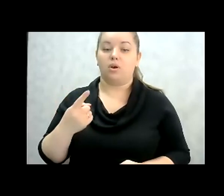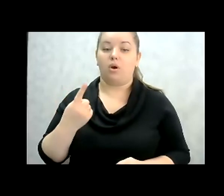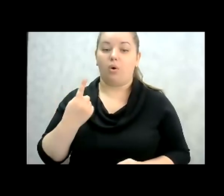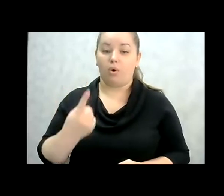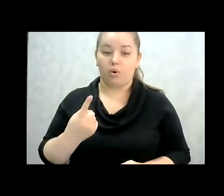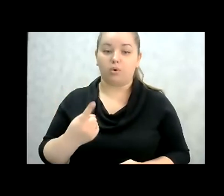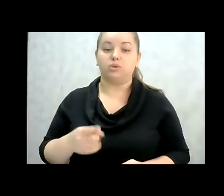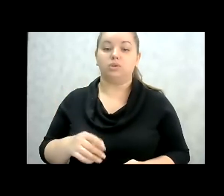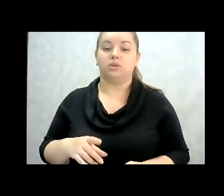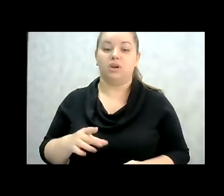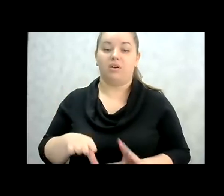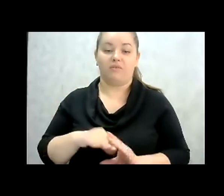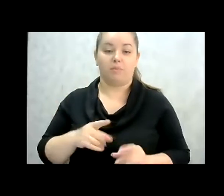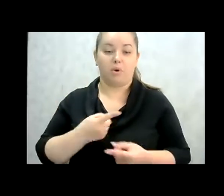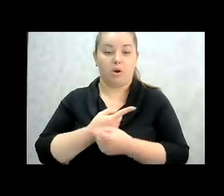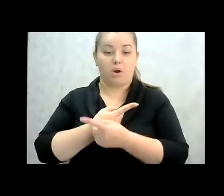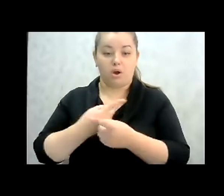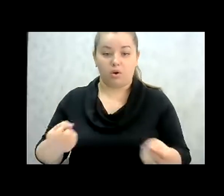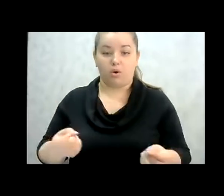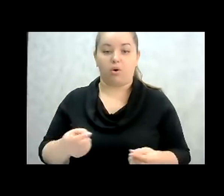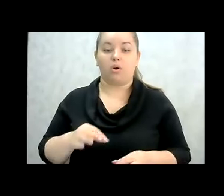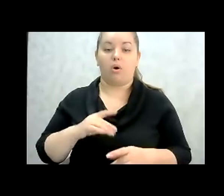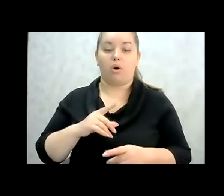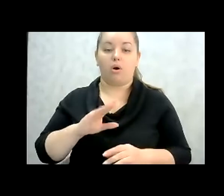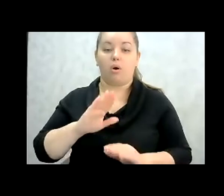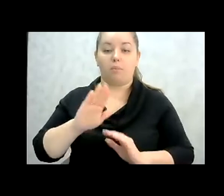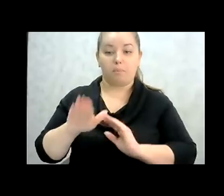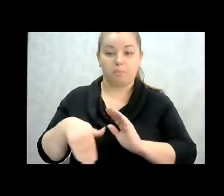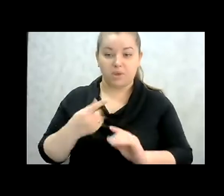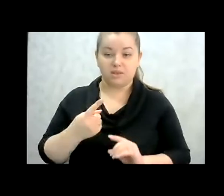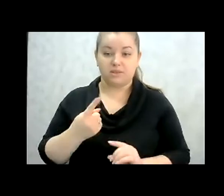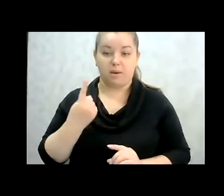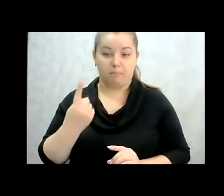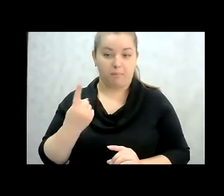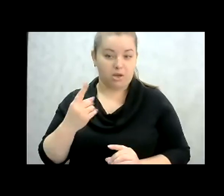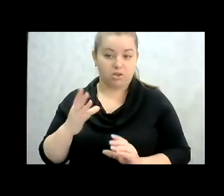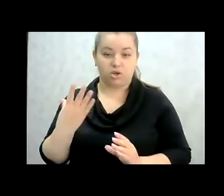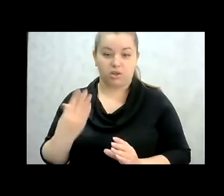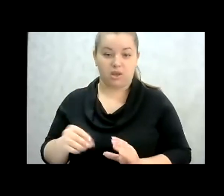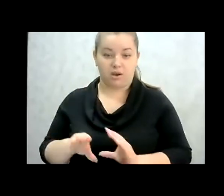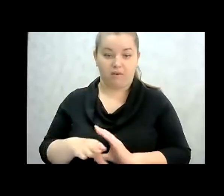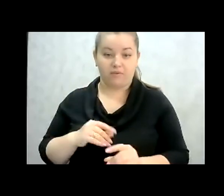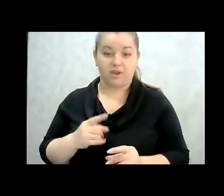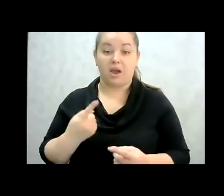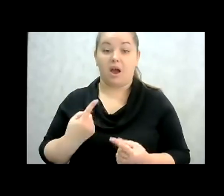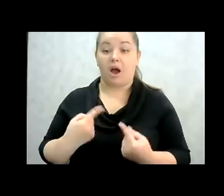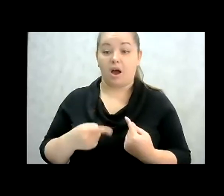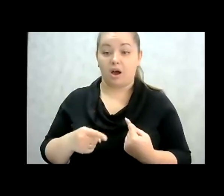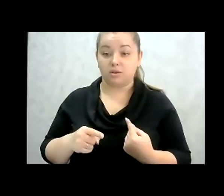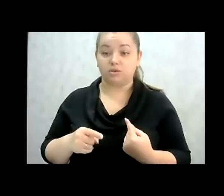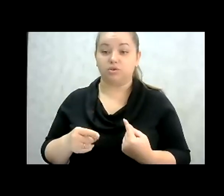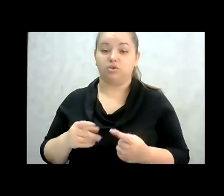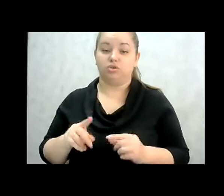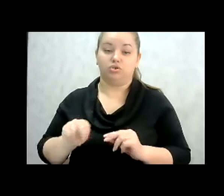If the election was held on the 25th and the second